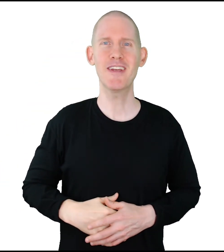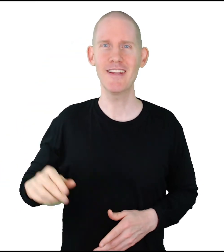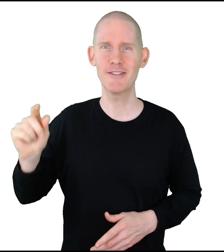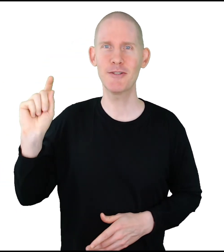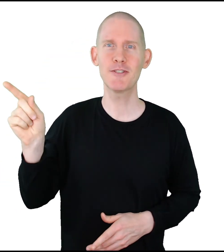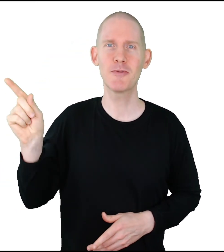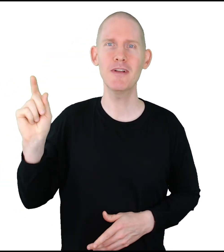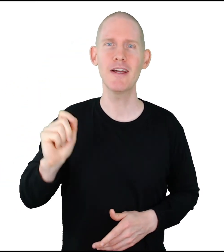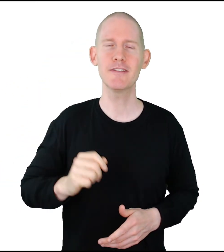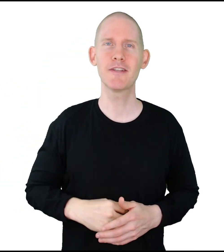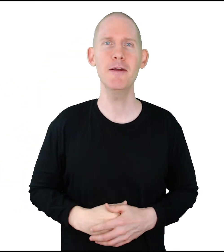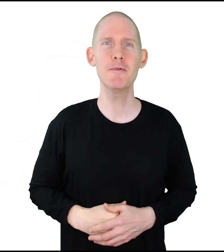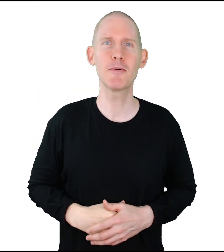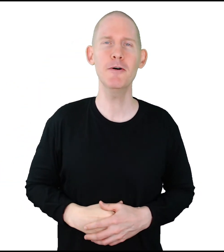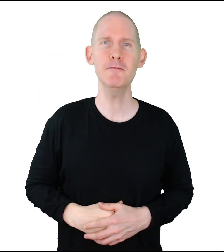Okay, let's do this one last time. Here we go.